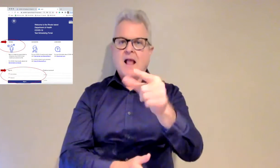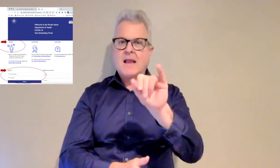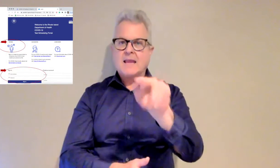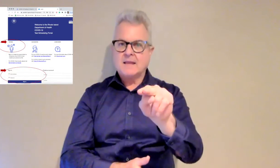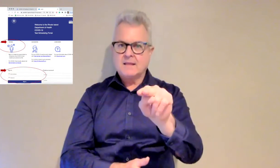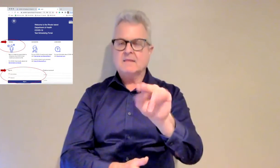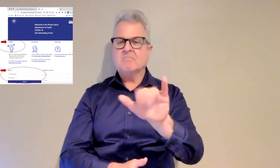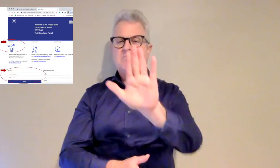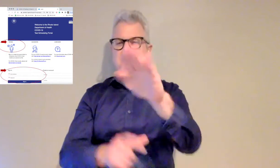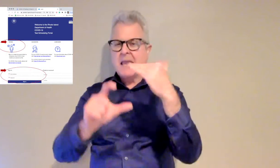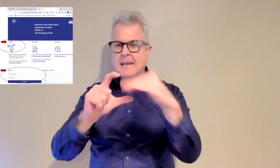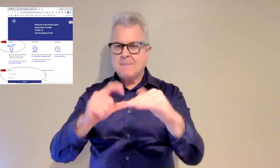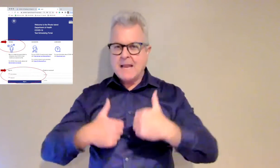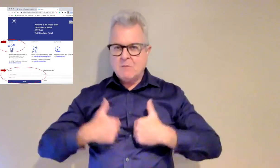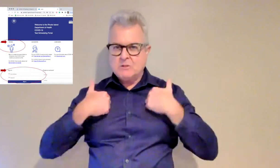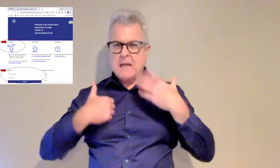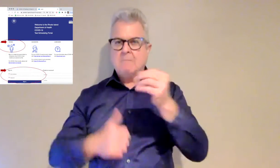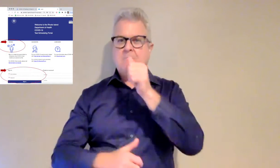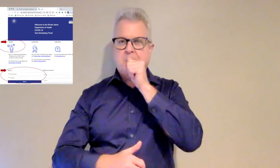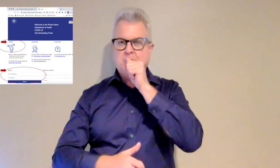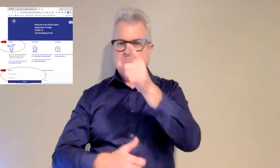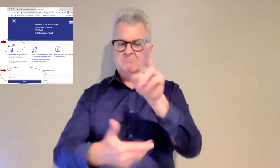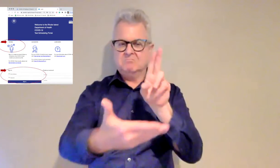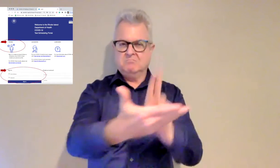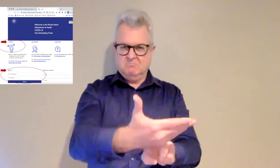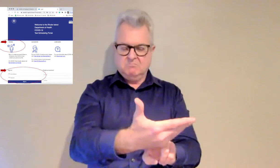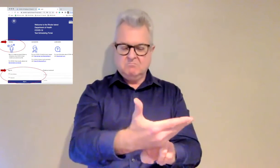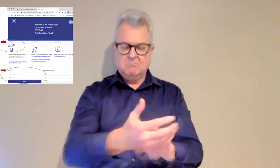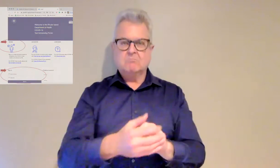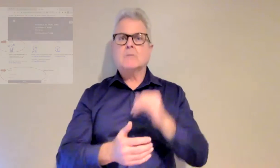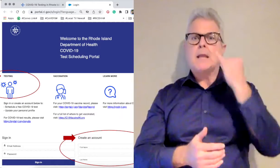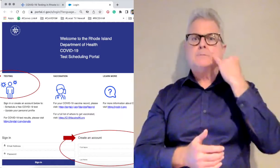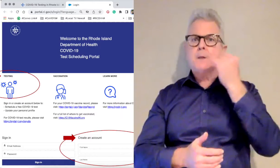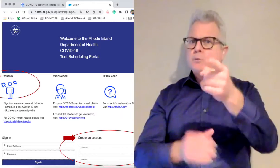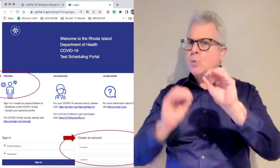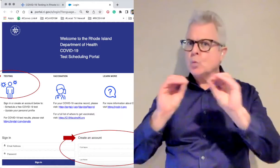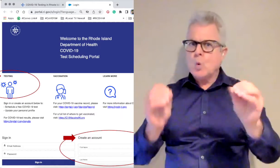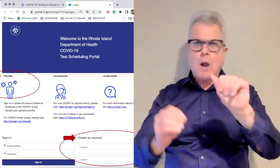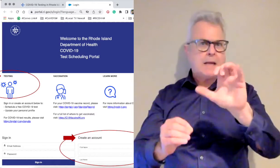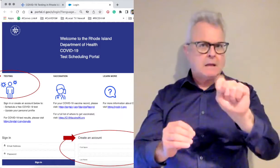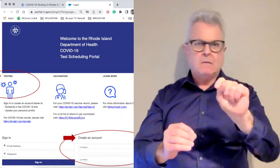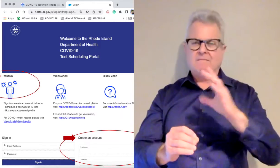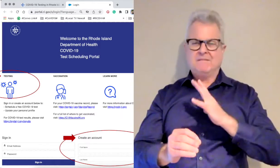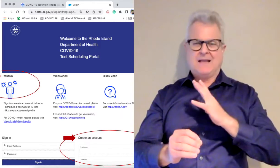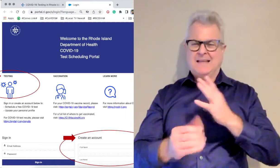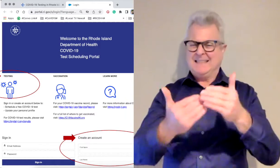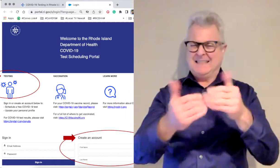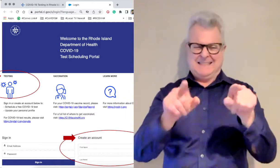So you'll have to log in with your user ID and password. And if you haven't set up an